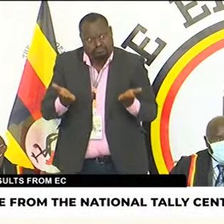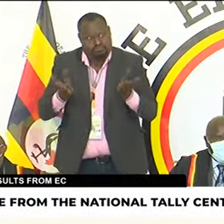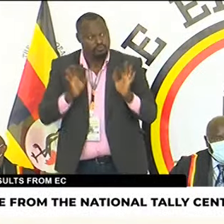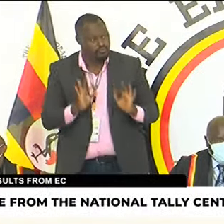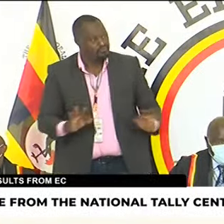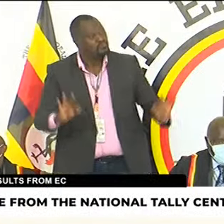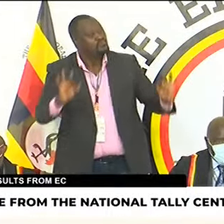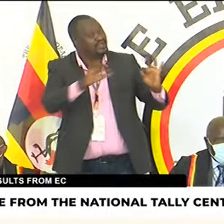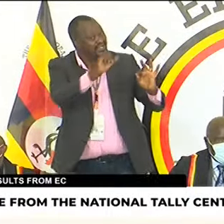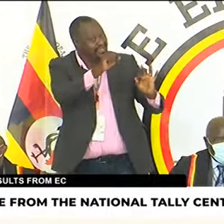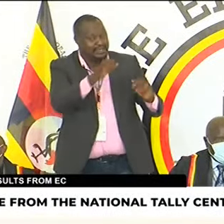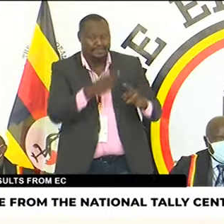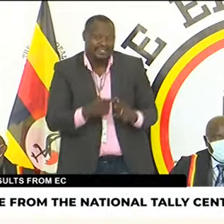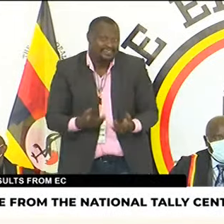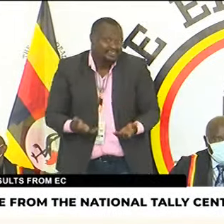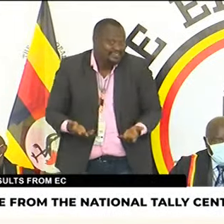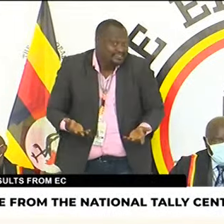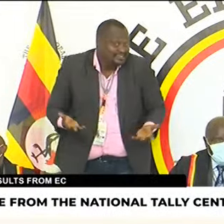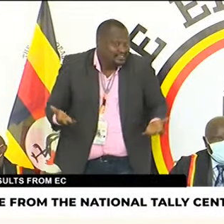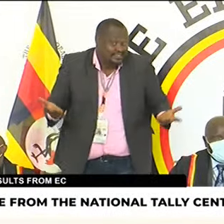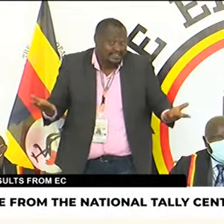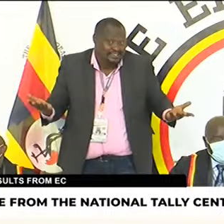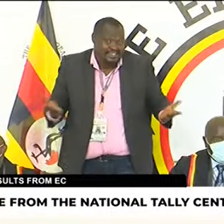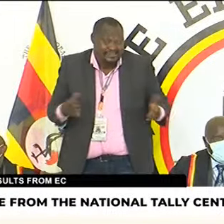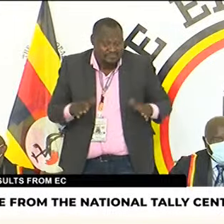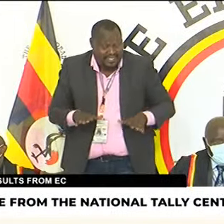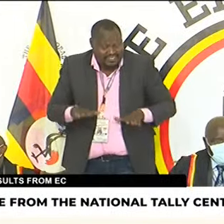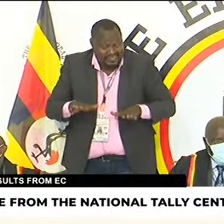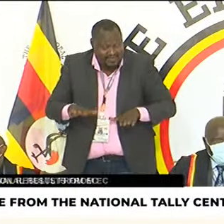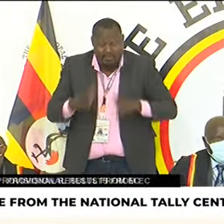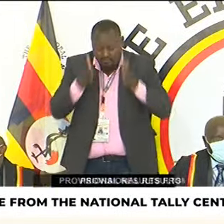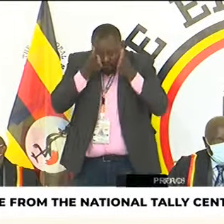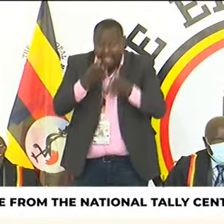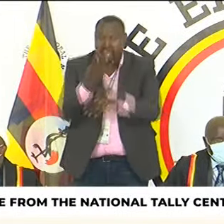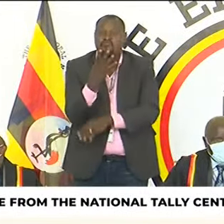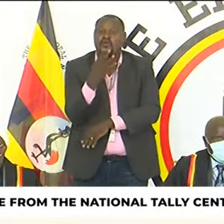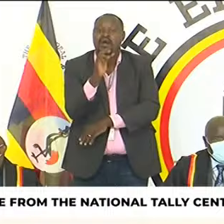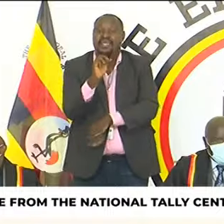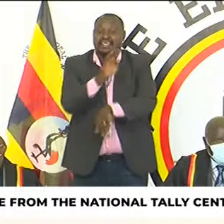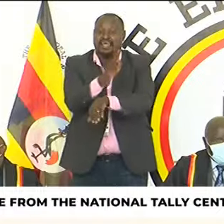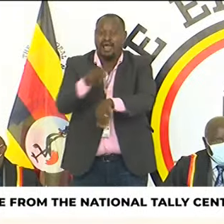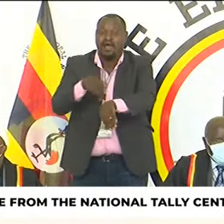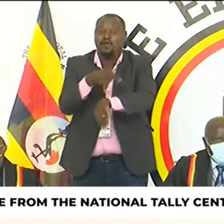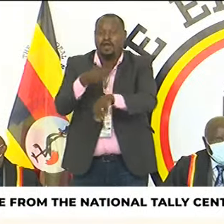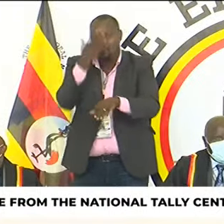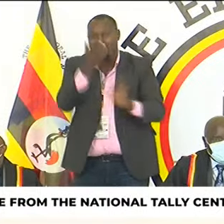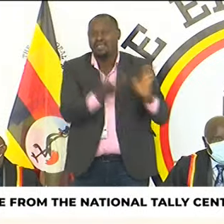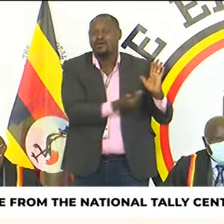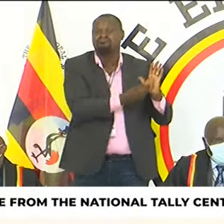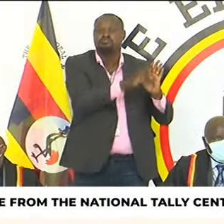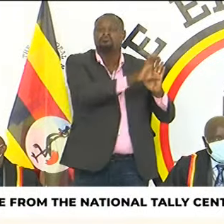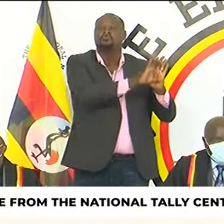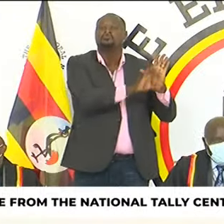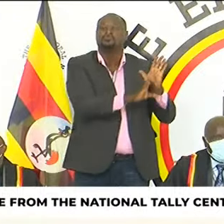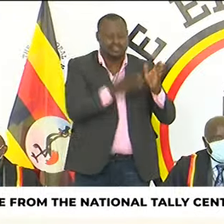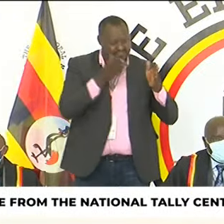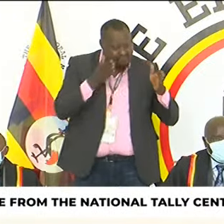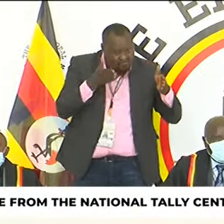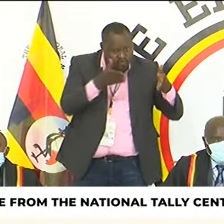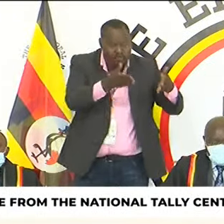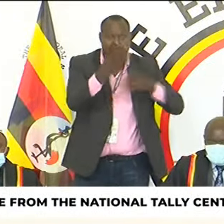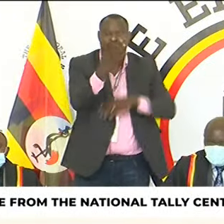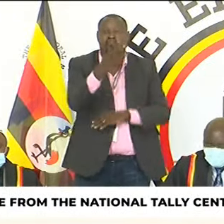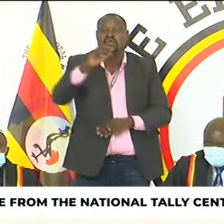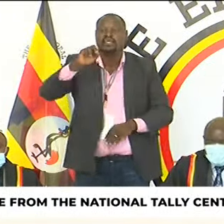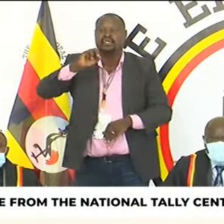have the capacity to go beyond the 48 hours stipulated in the Constitution. We shall stick by that.